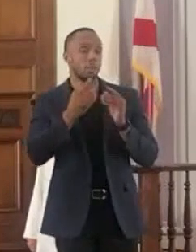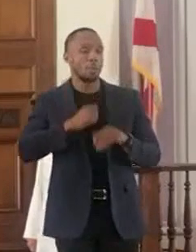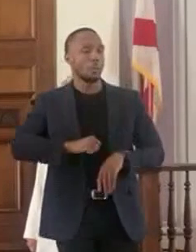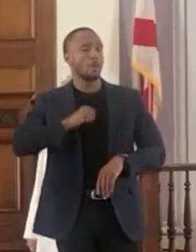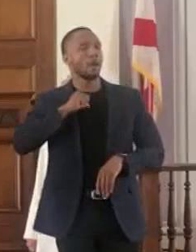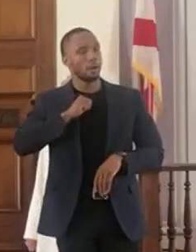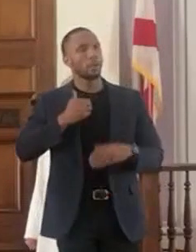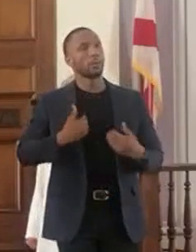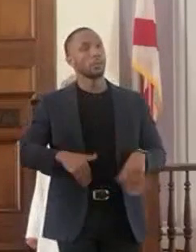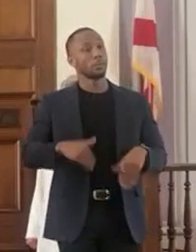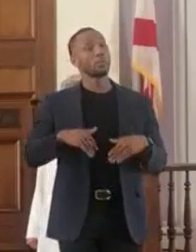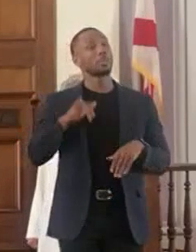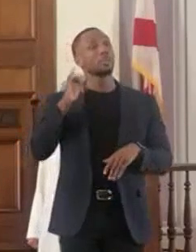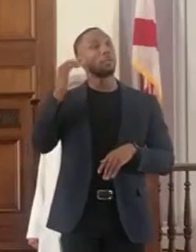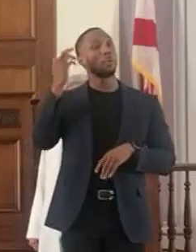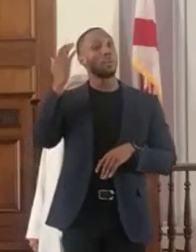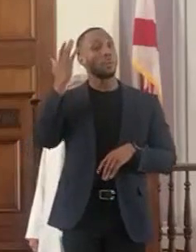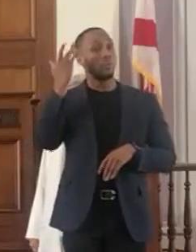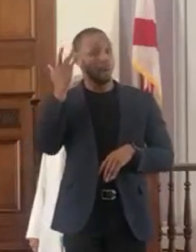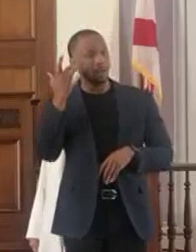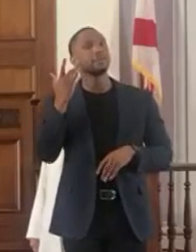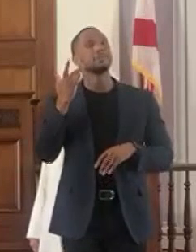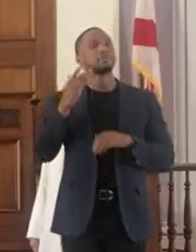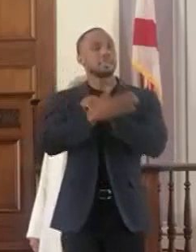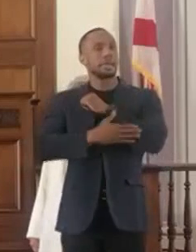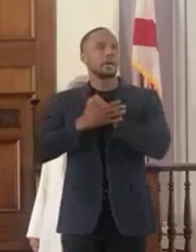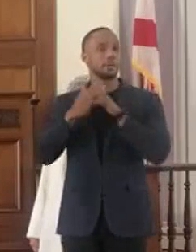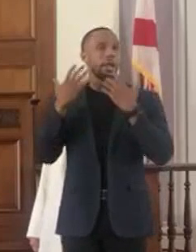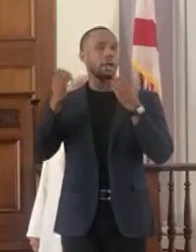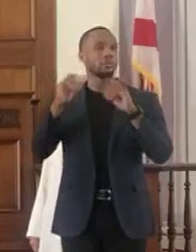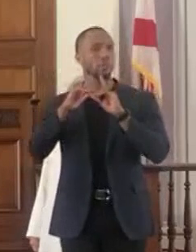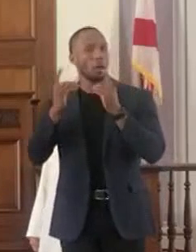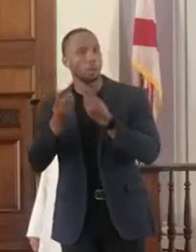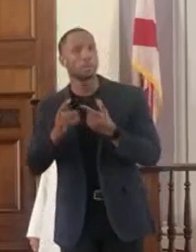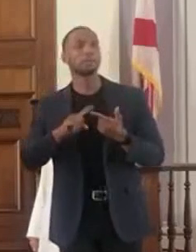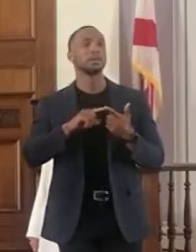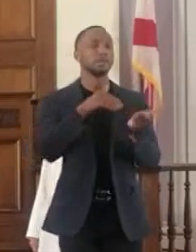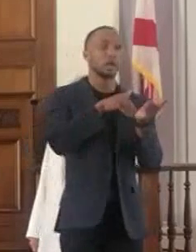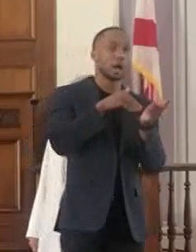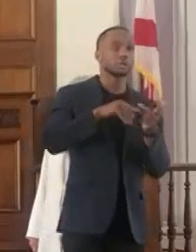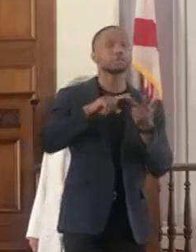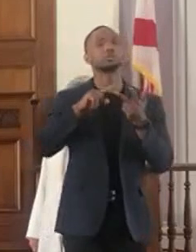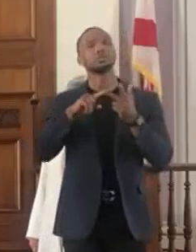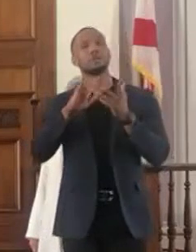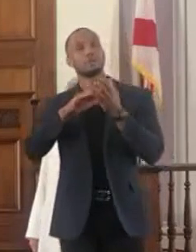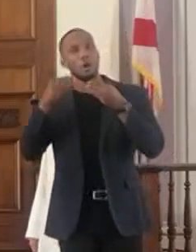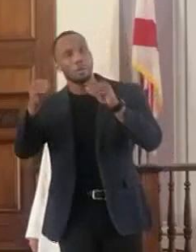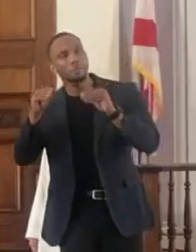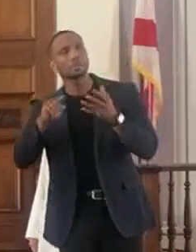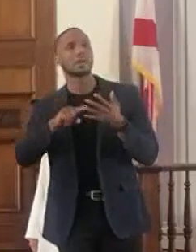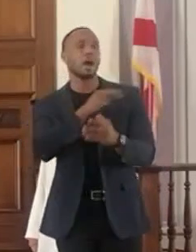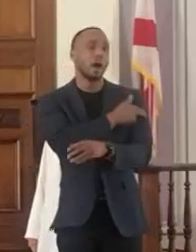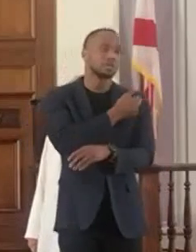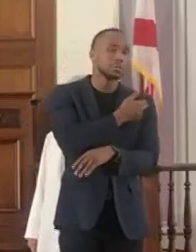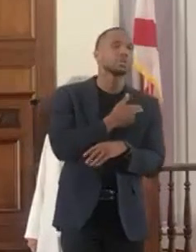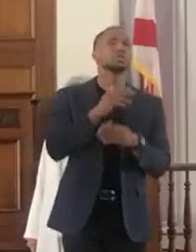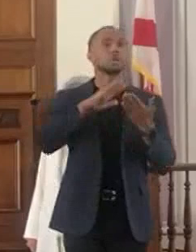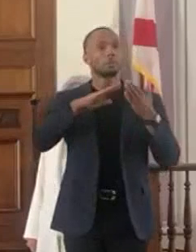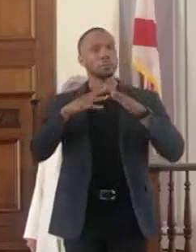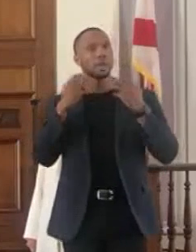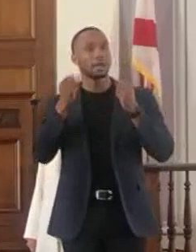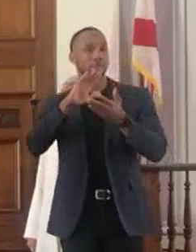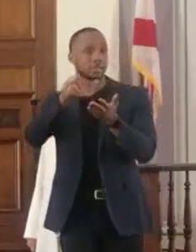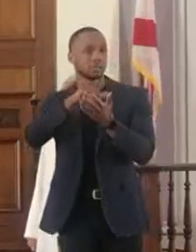That's a real tribute to our county health departments, to our doctors and pharmacies and hospitals and community health centers, all the